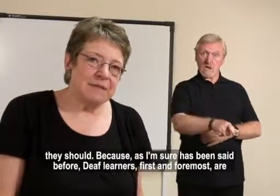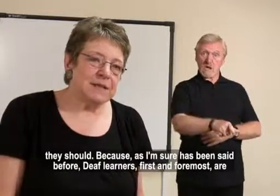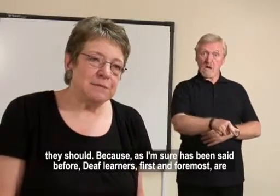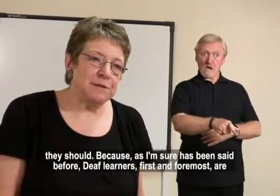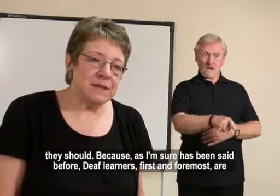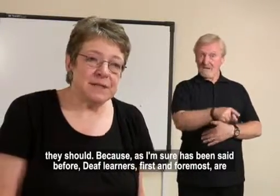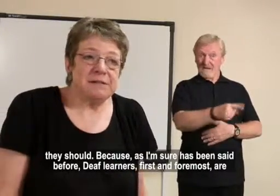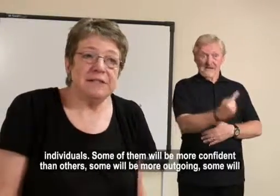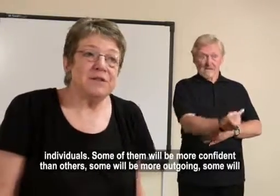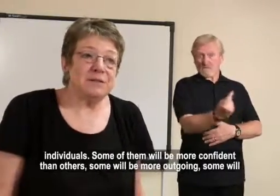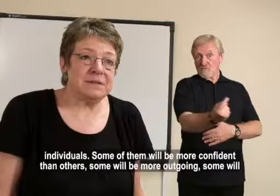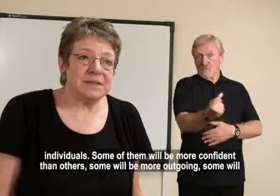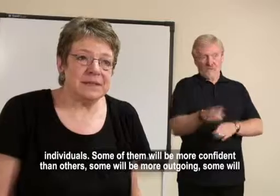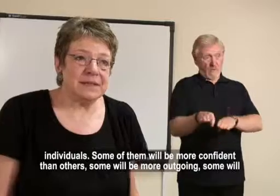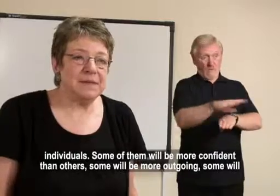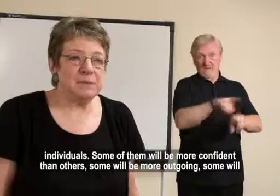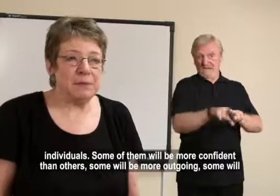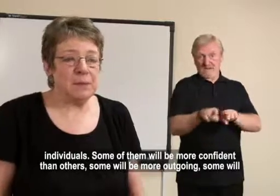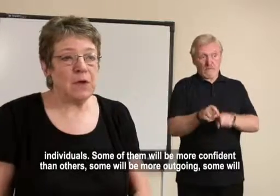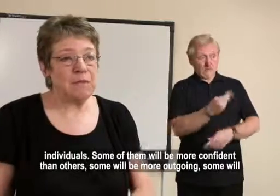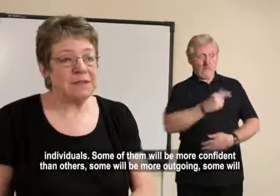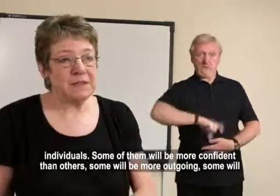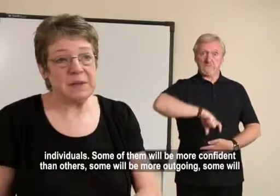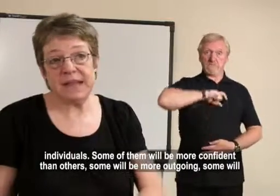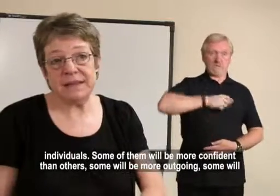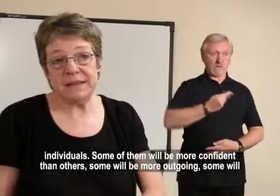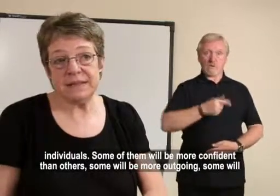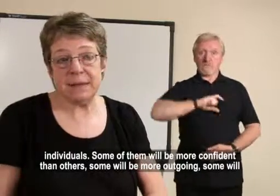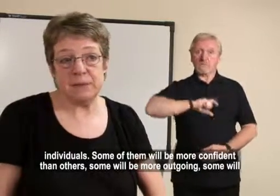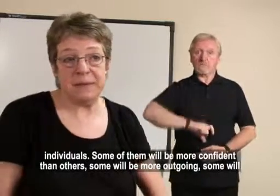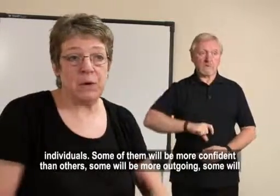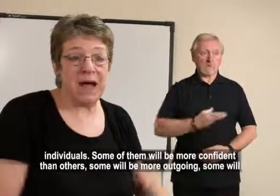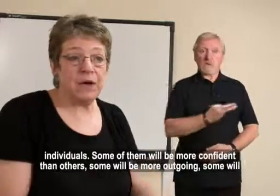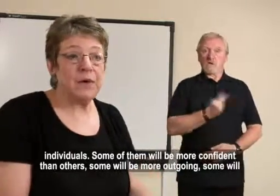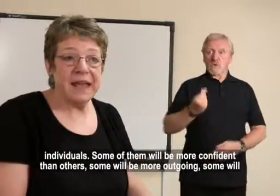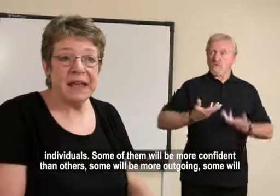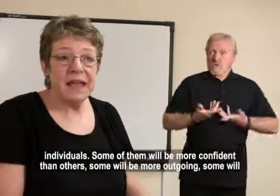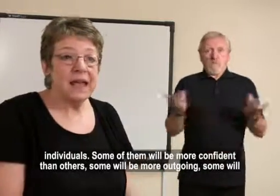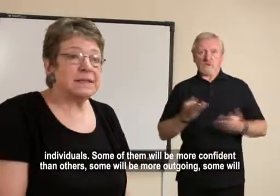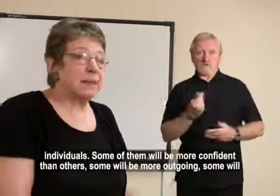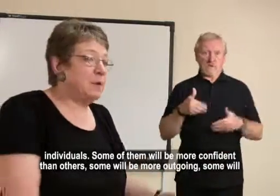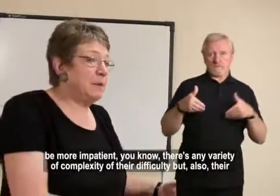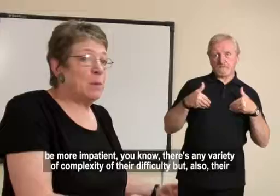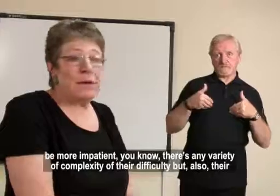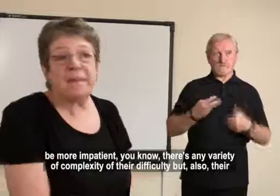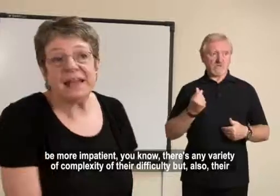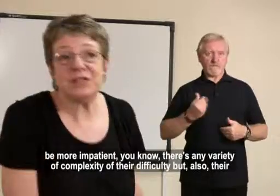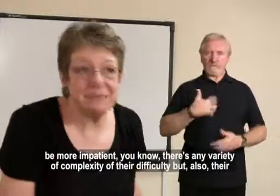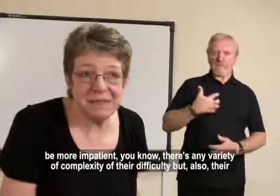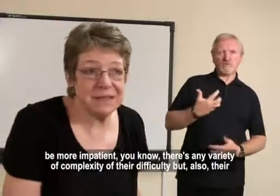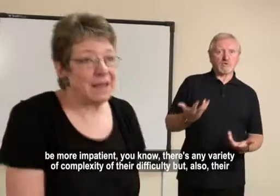learners, first and foremost, are individuals. Some of them will be more confident than others, some will be more outgoing, some will be